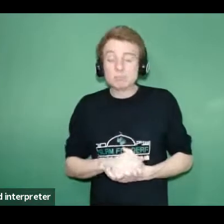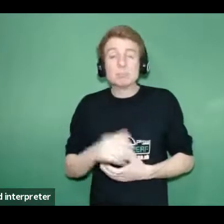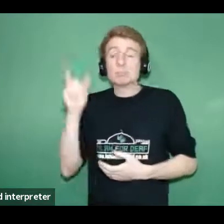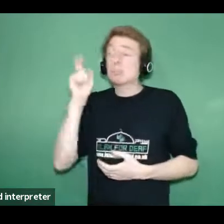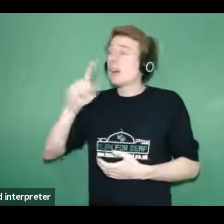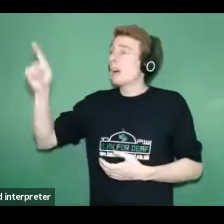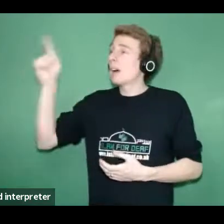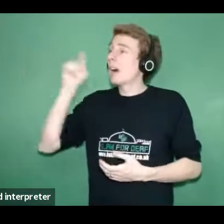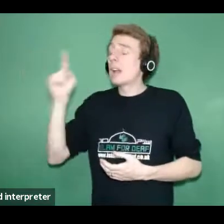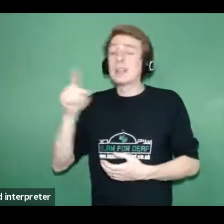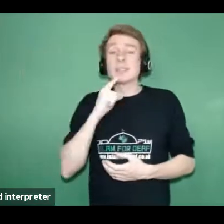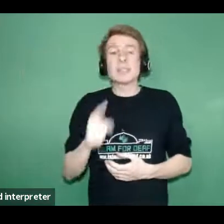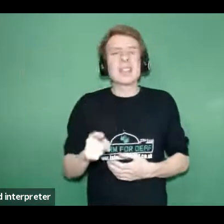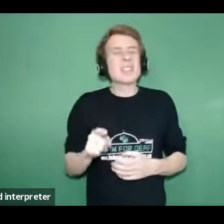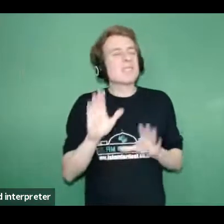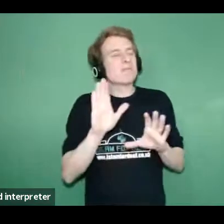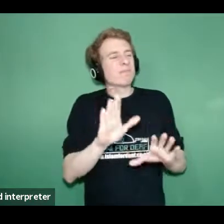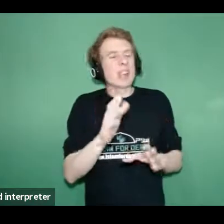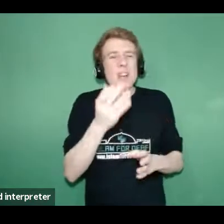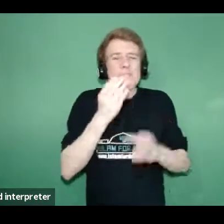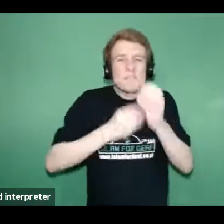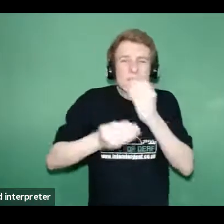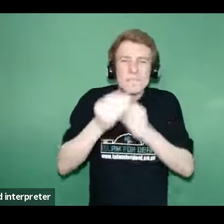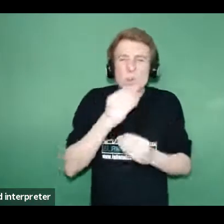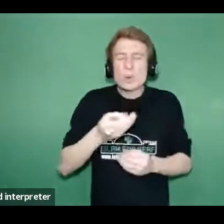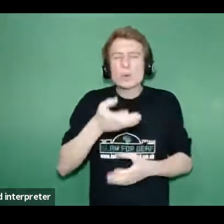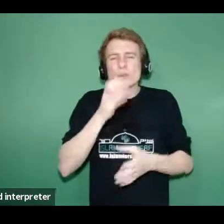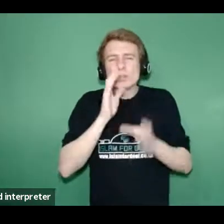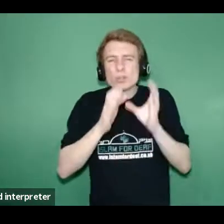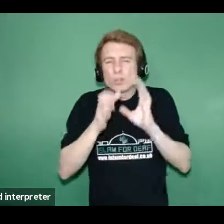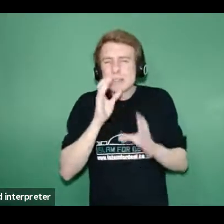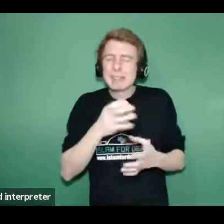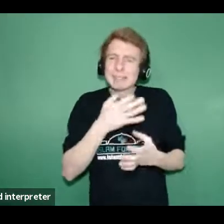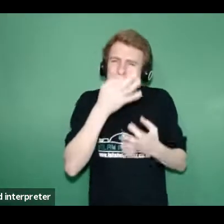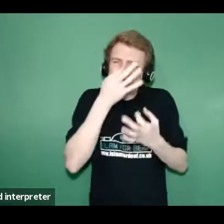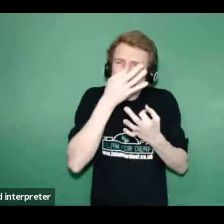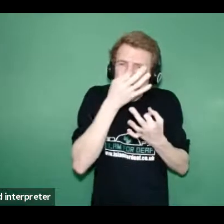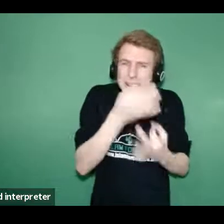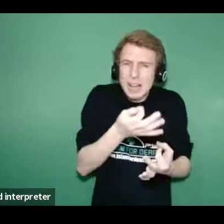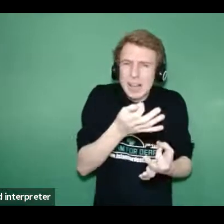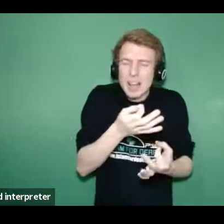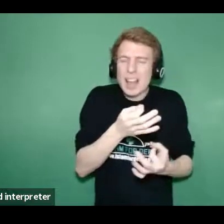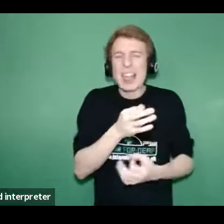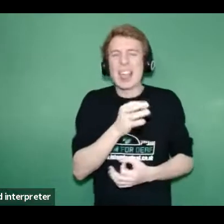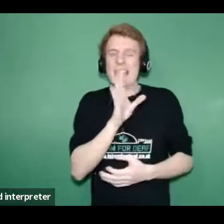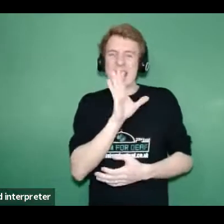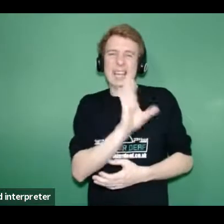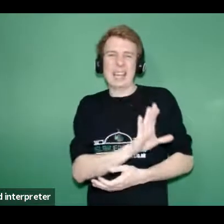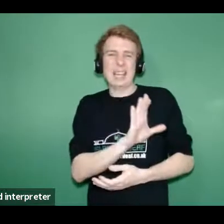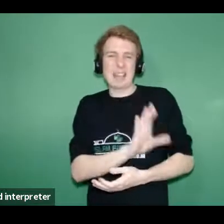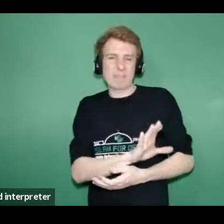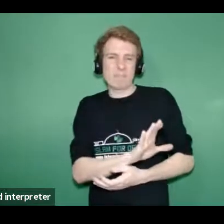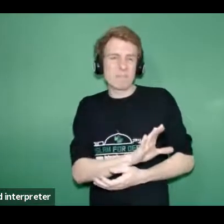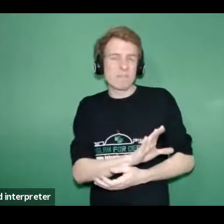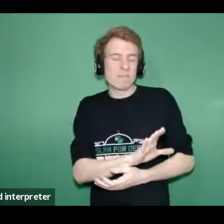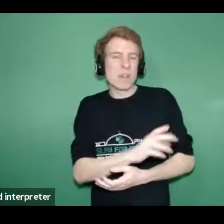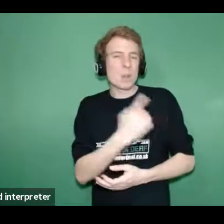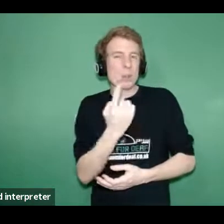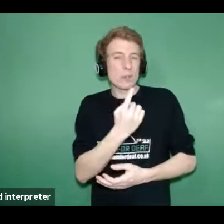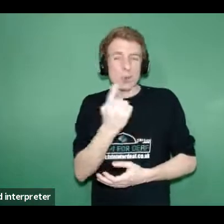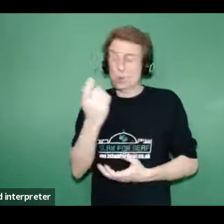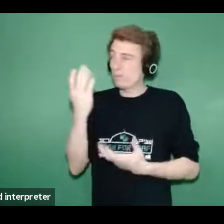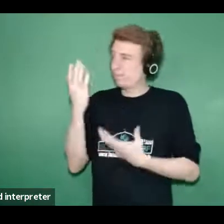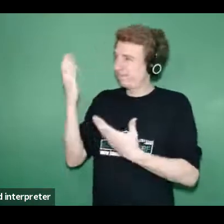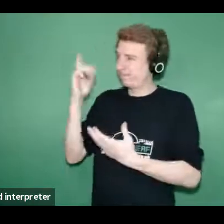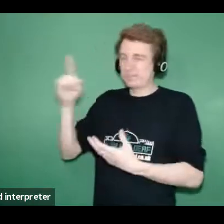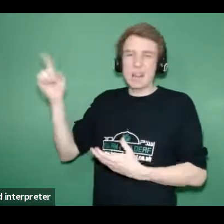their desires for me. So what they have done, the fasting person, they have left the desires of the worldly life for the